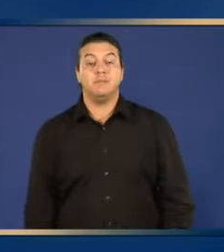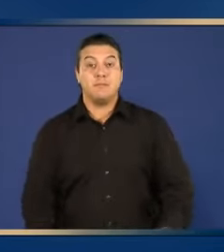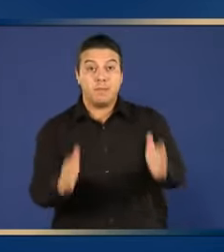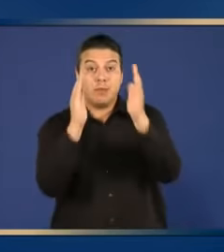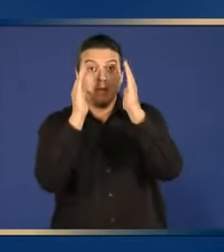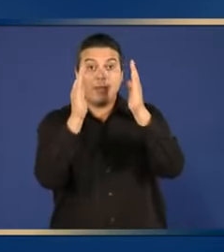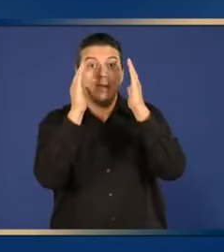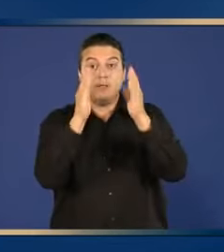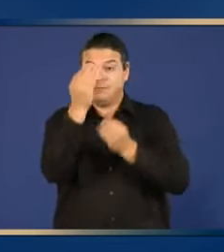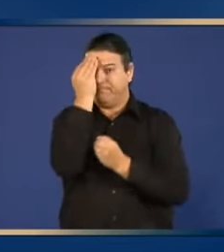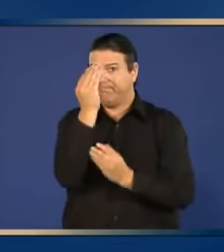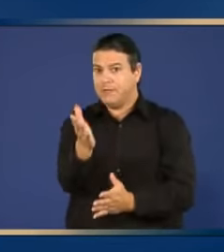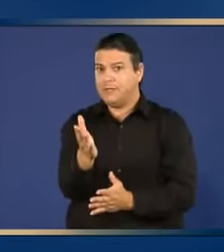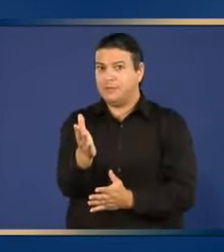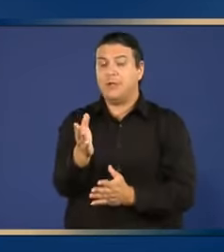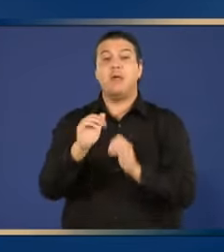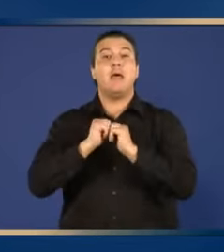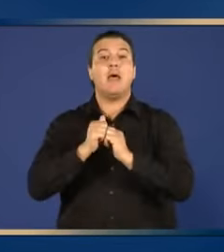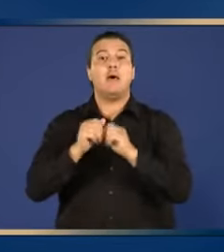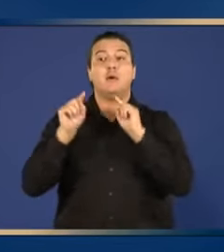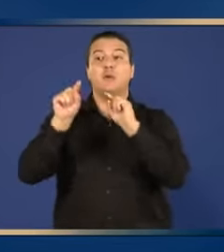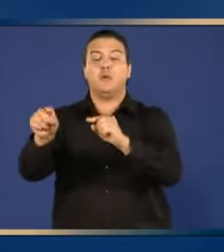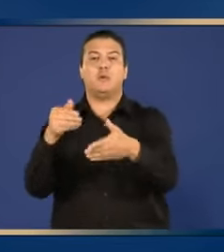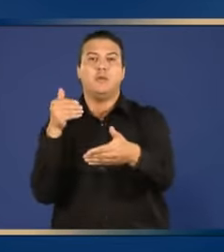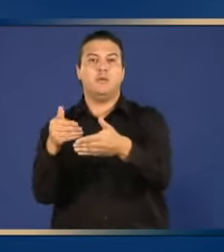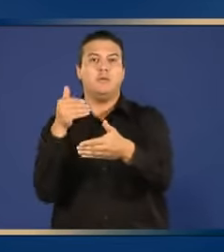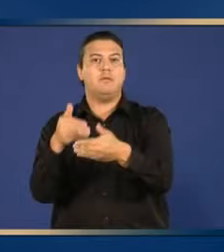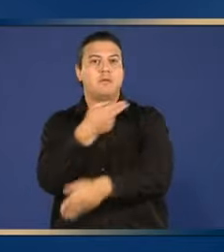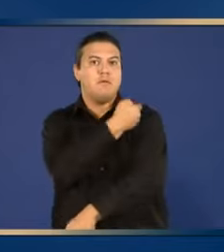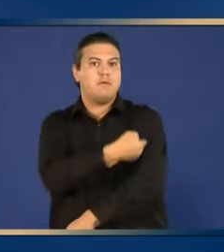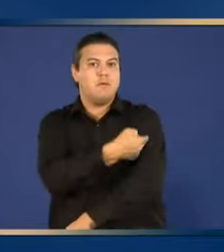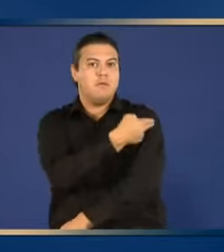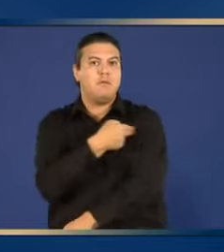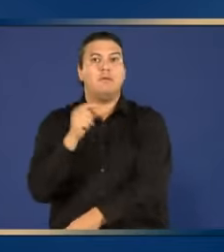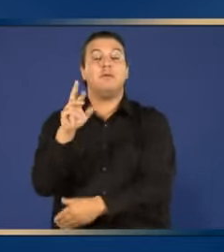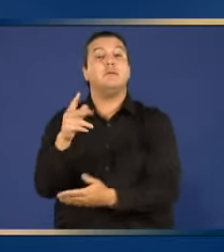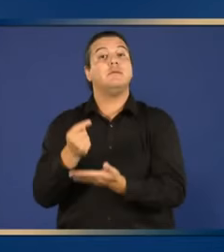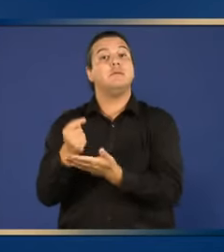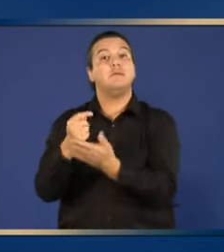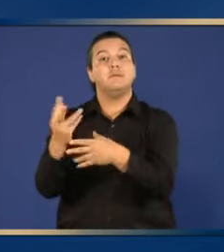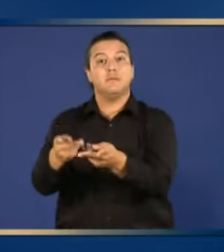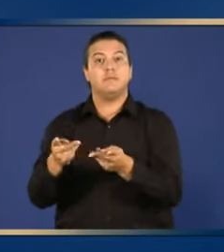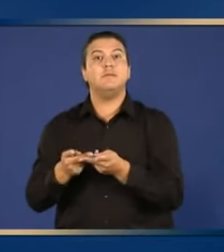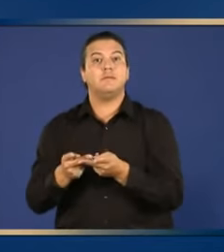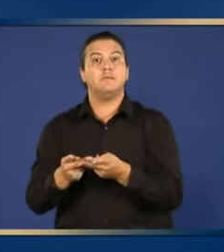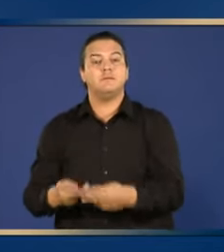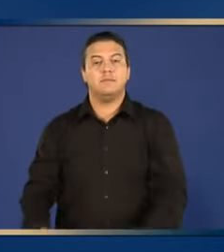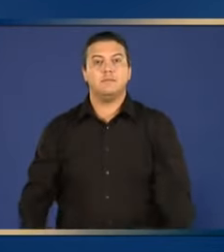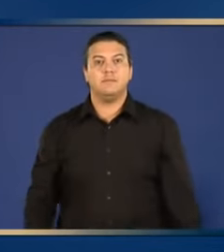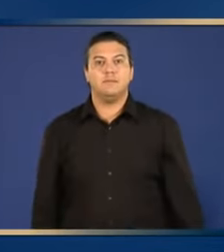Look or listen for instructions on how to get to the nearest hospital or treatment center.